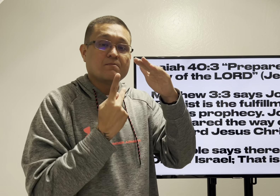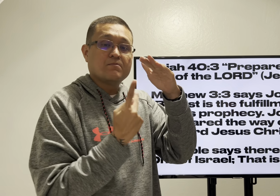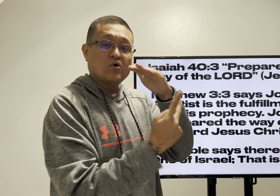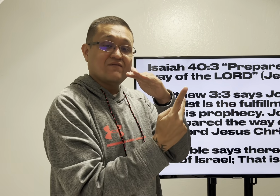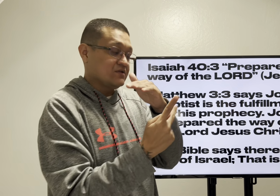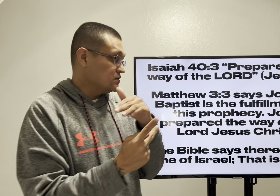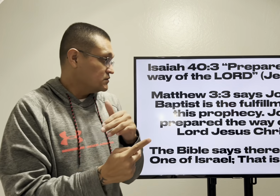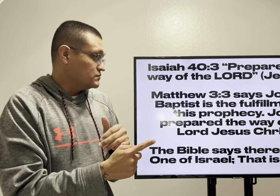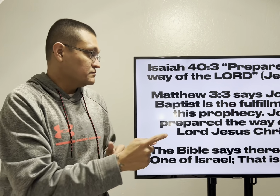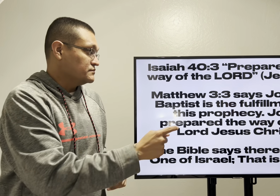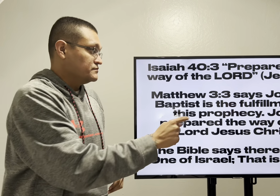of this prophecy.